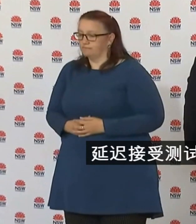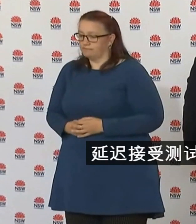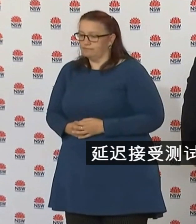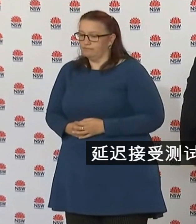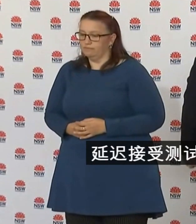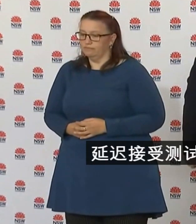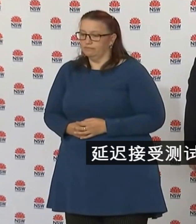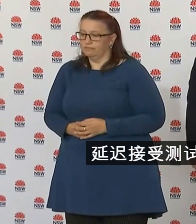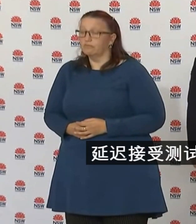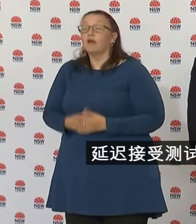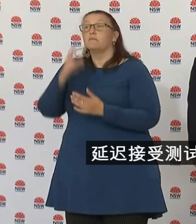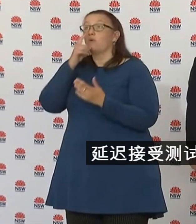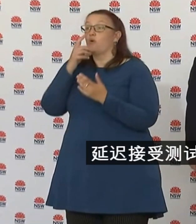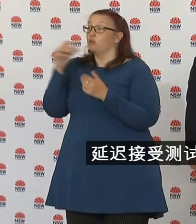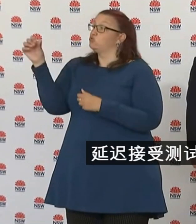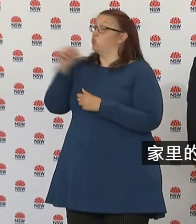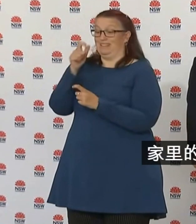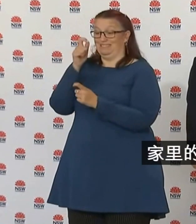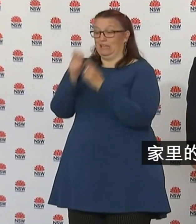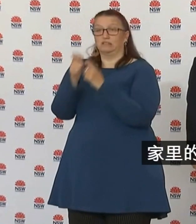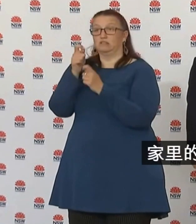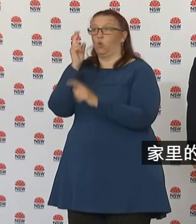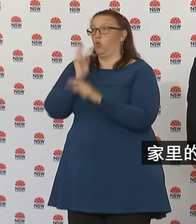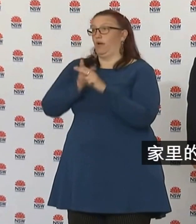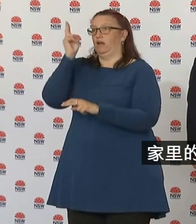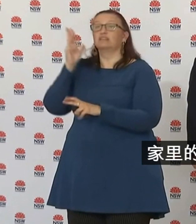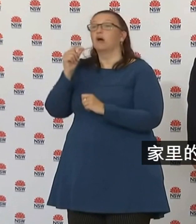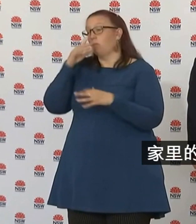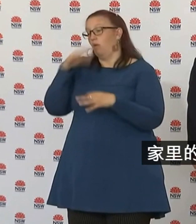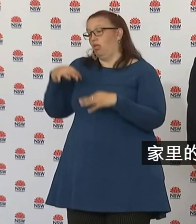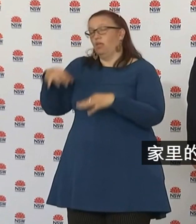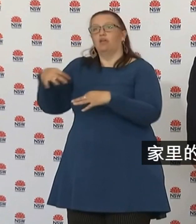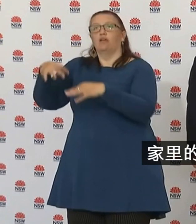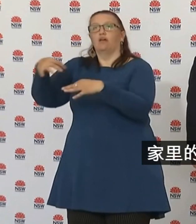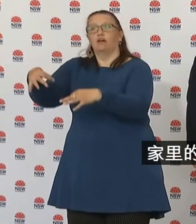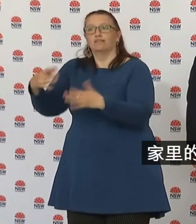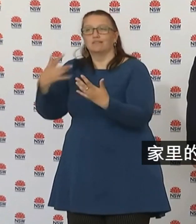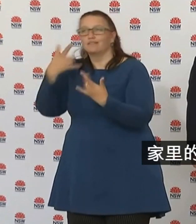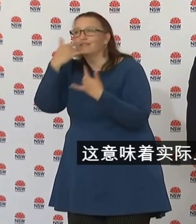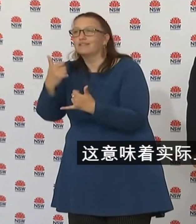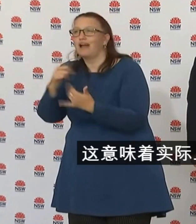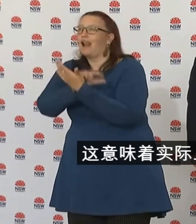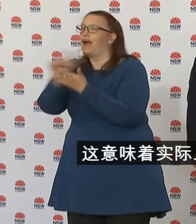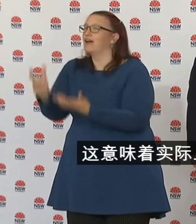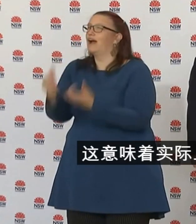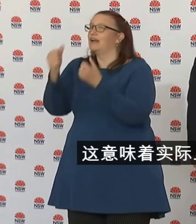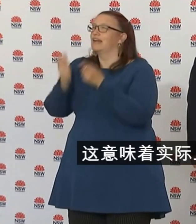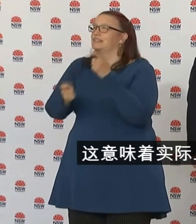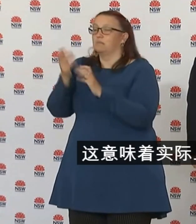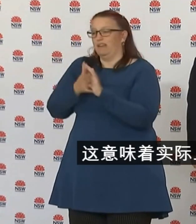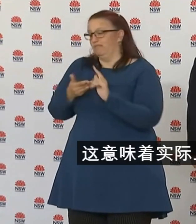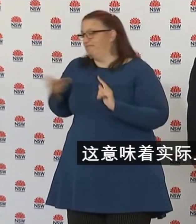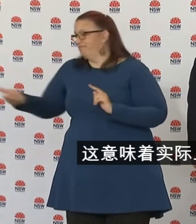getting a test, and that means that by the time we find them, everyone in the household's positive, and then also it means that